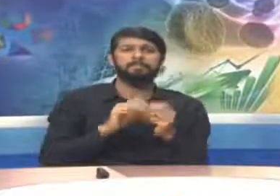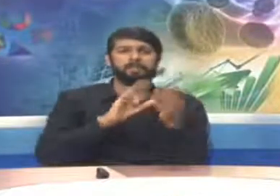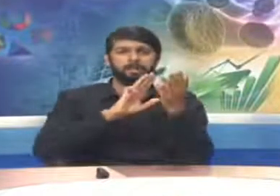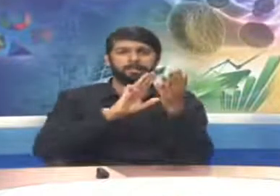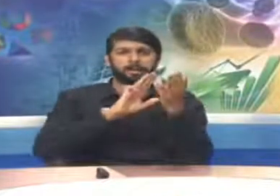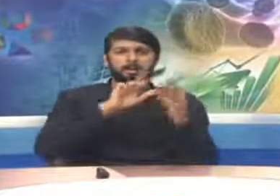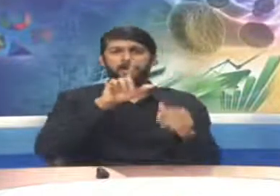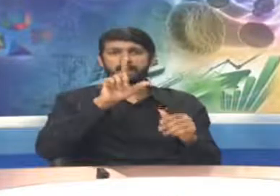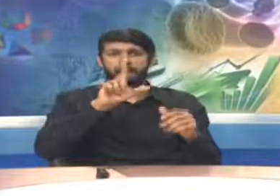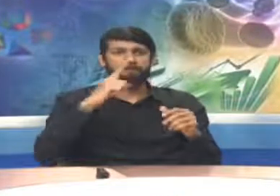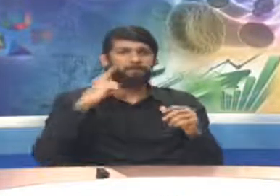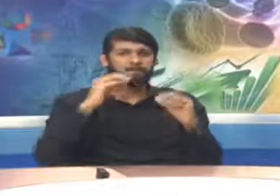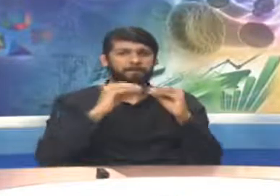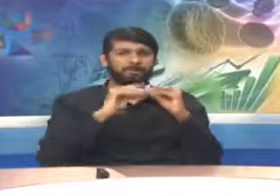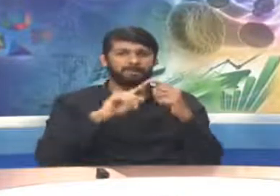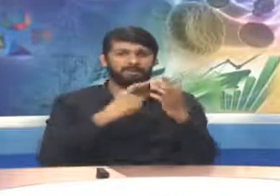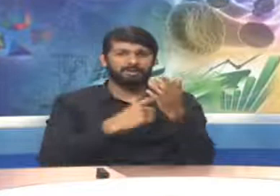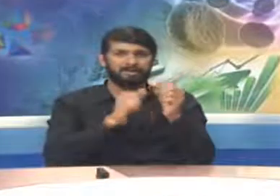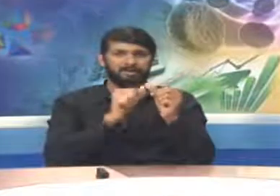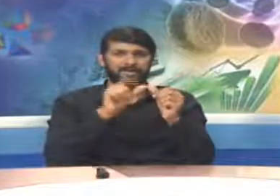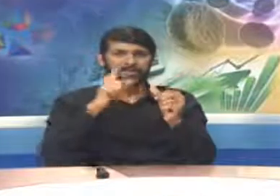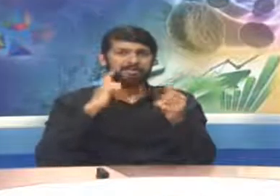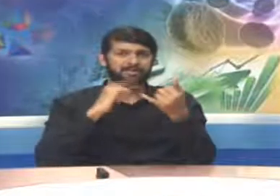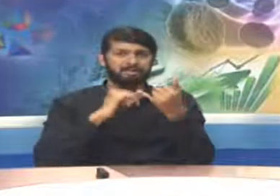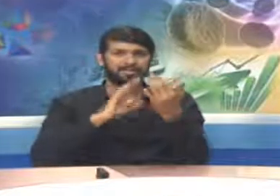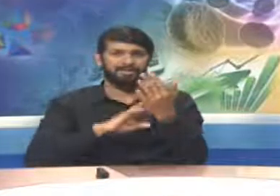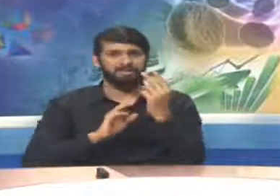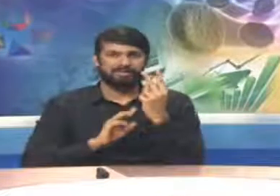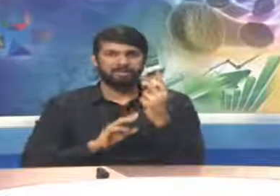the theories.